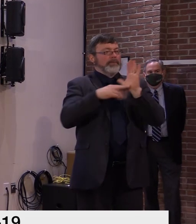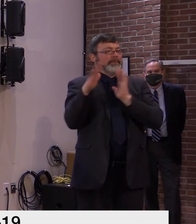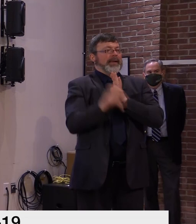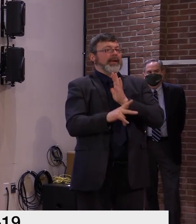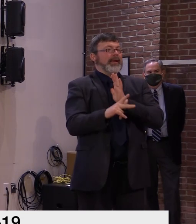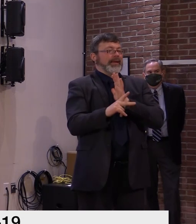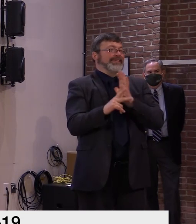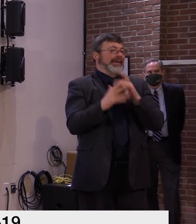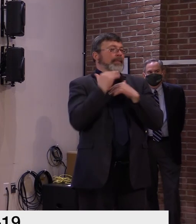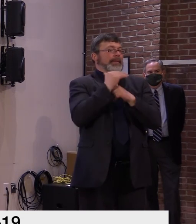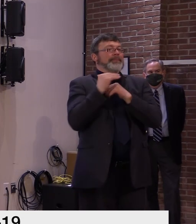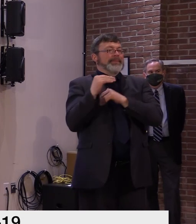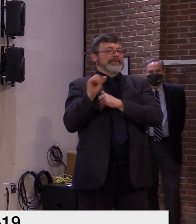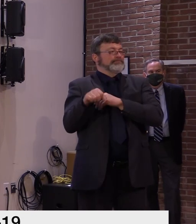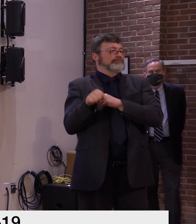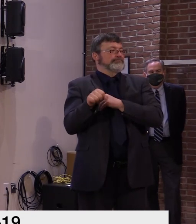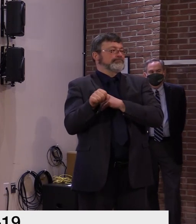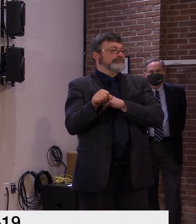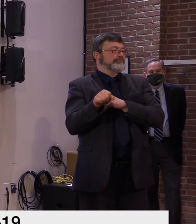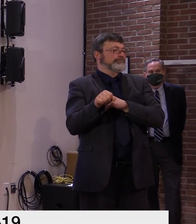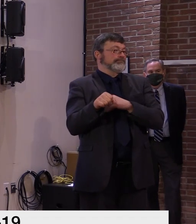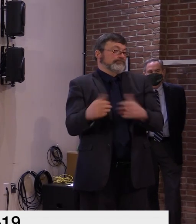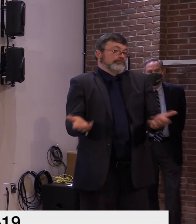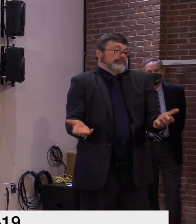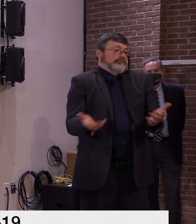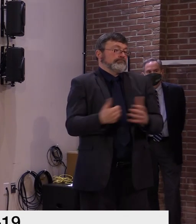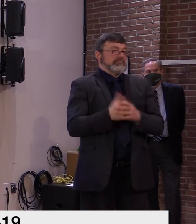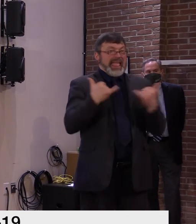in our regulations dealing on who's qualified for the